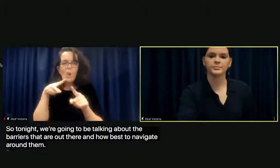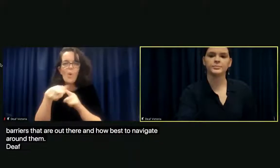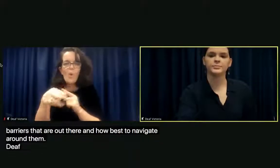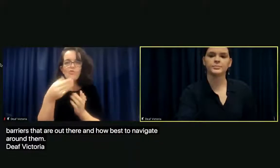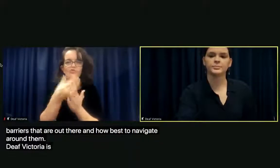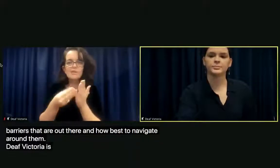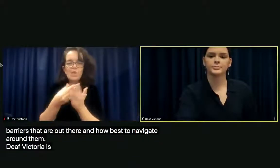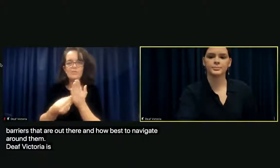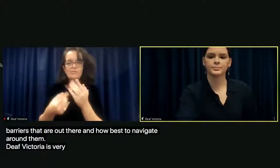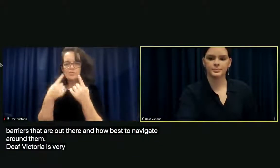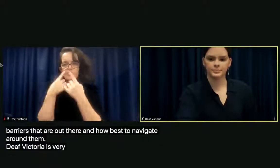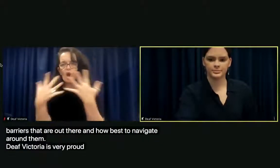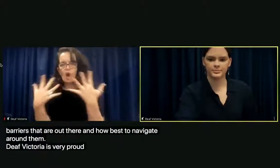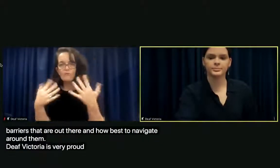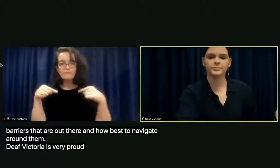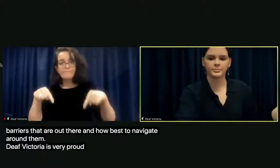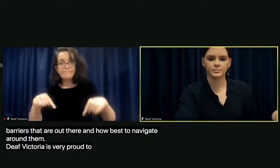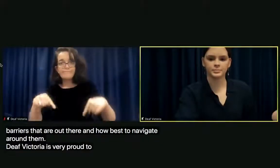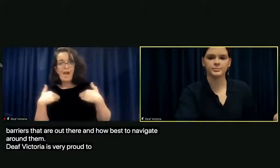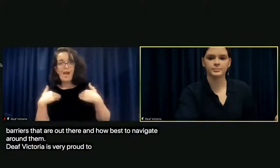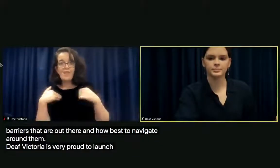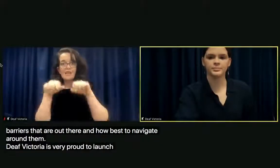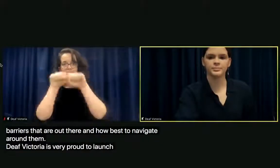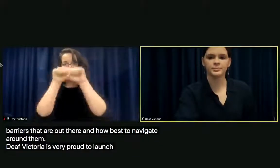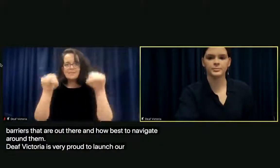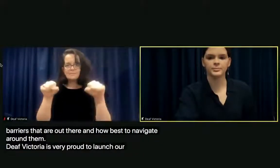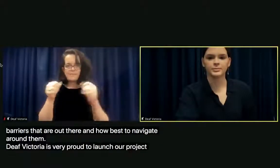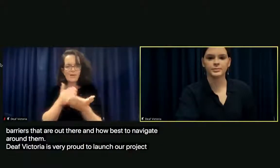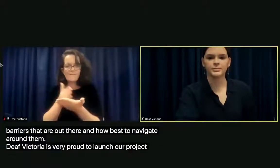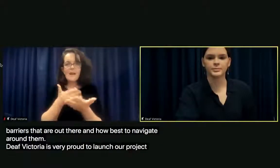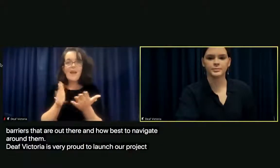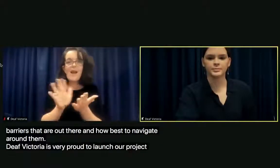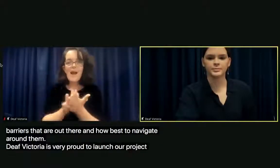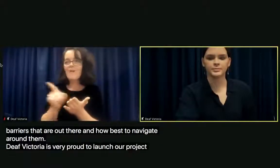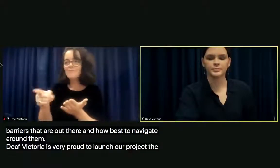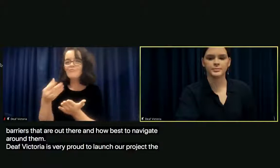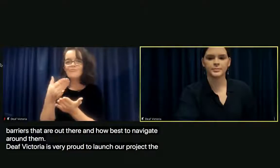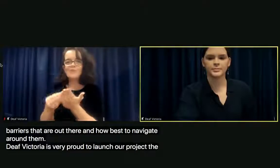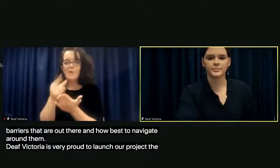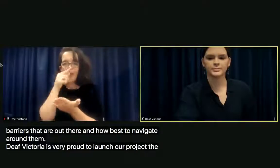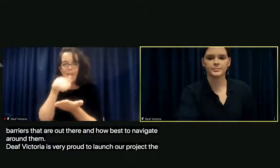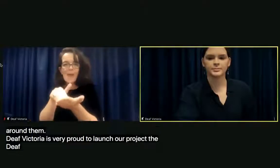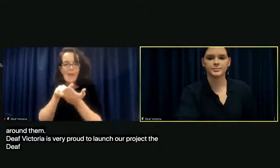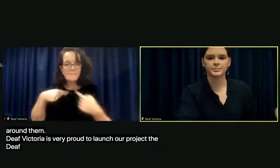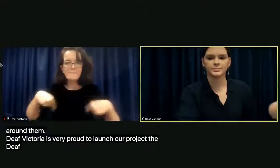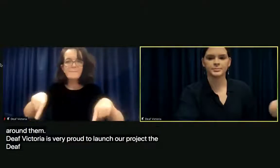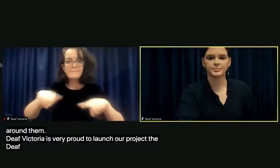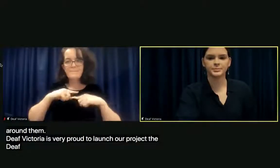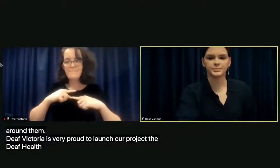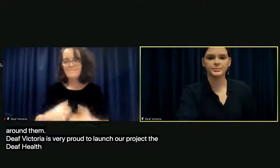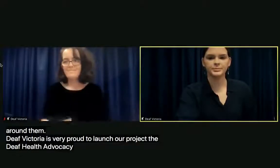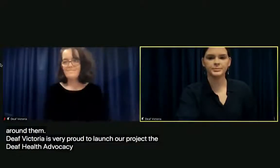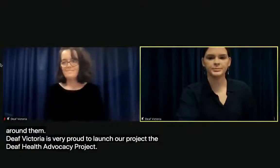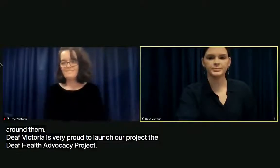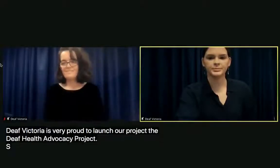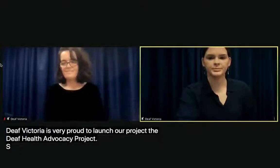Deaf Advocacy Health Advocacy Project. Speaking about the systemic changes that we're able to use to